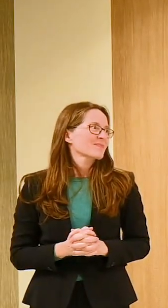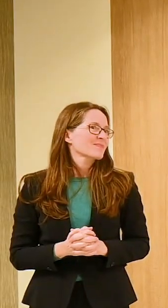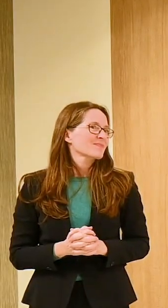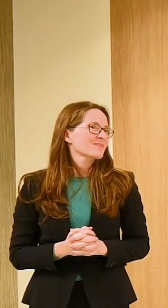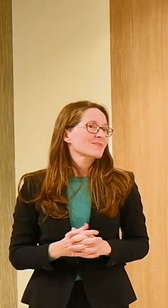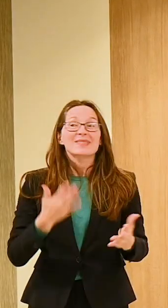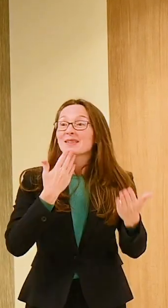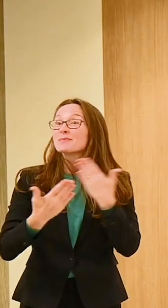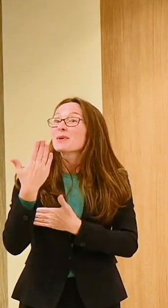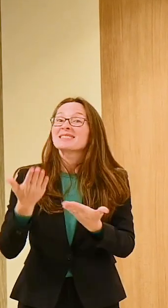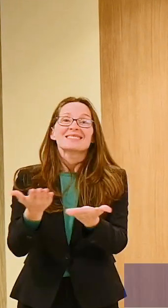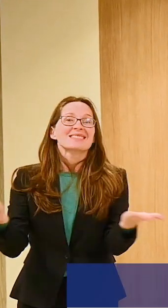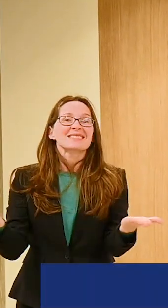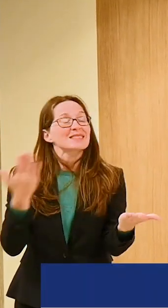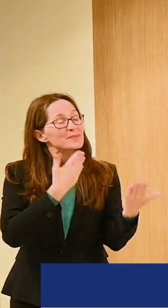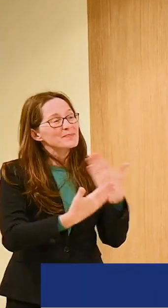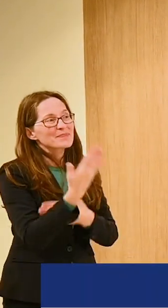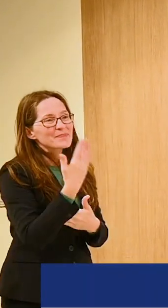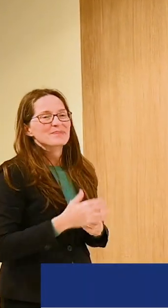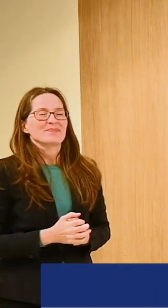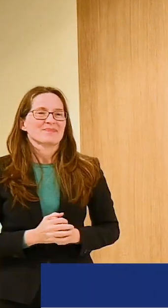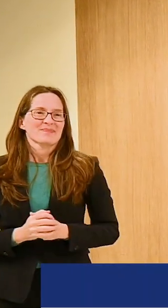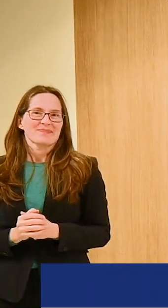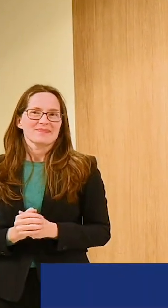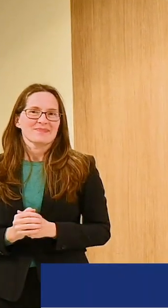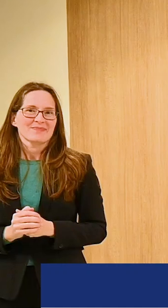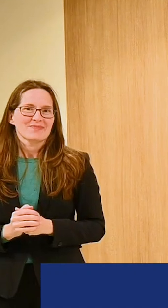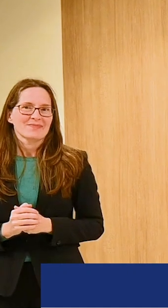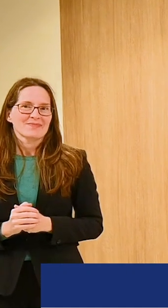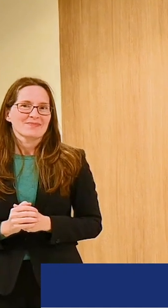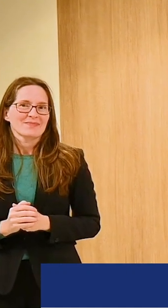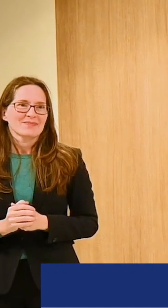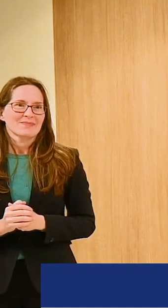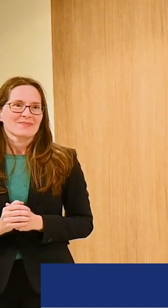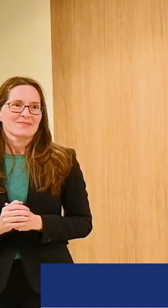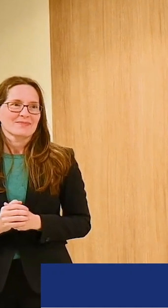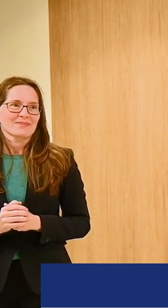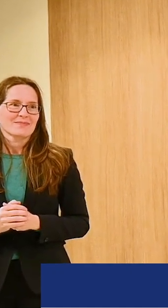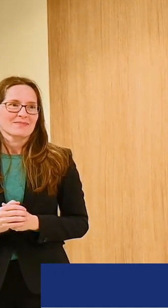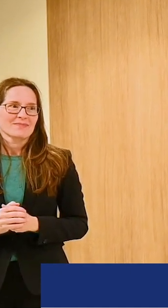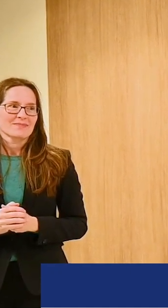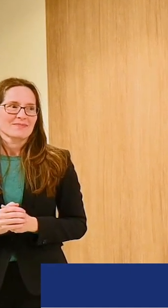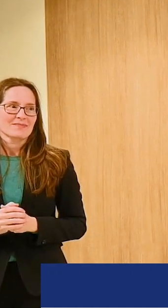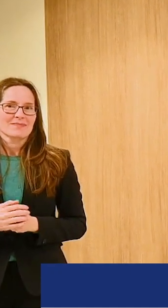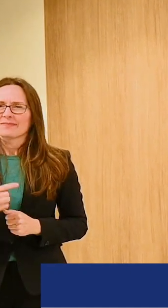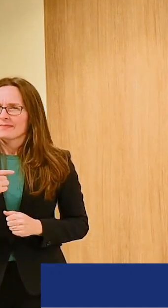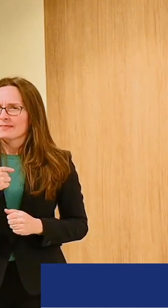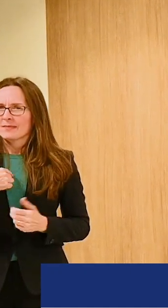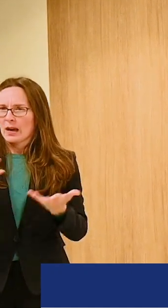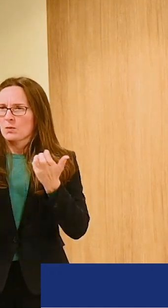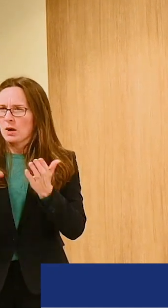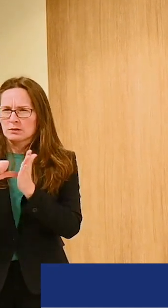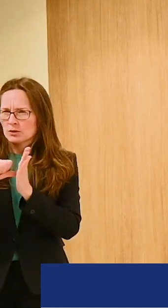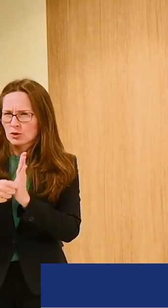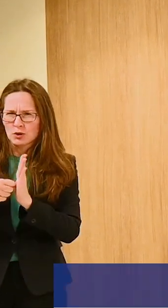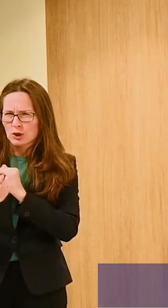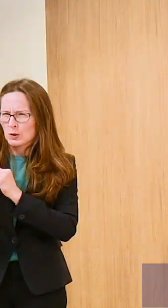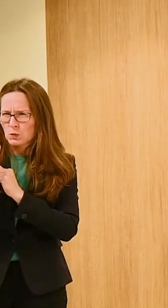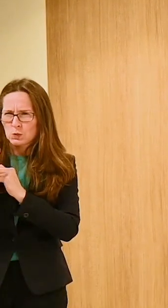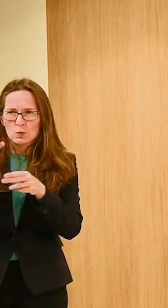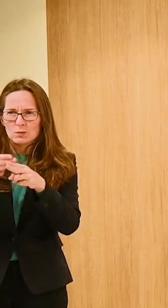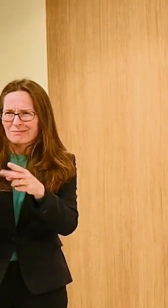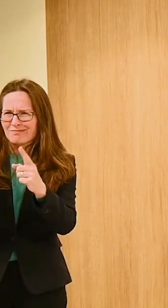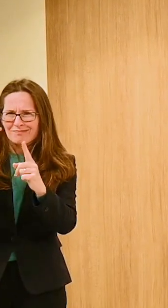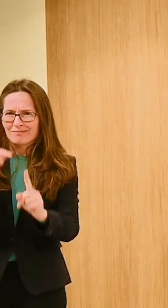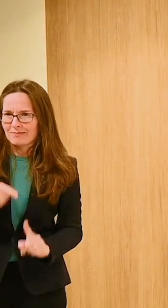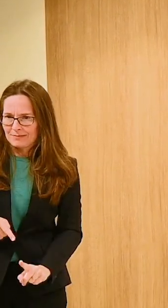Good morning, everyone. Morning. Morning. Morning. I just want to make 2 quick points. One,